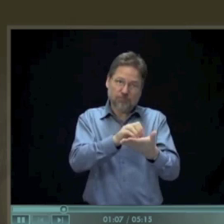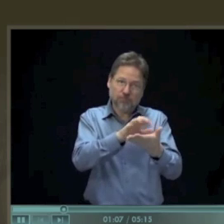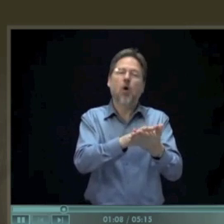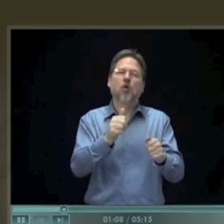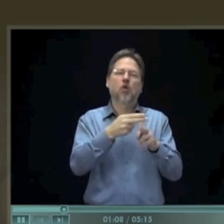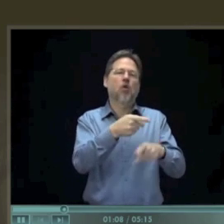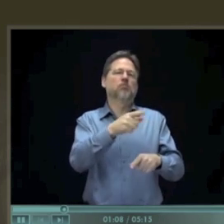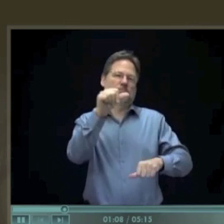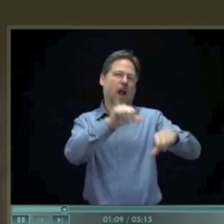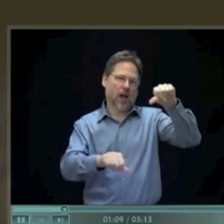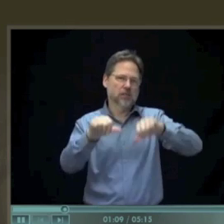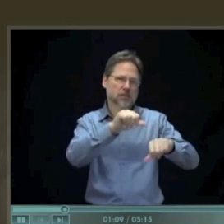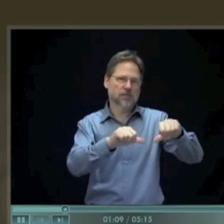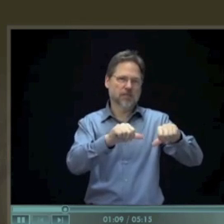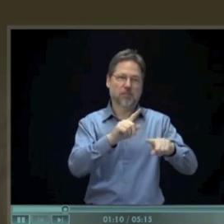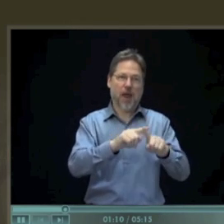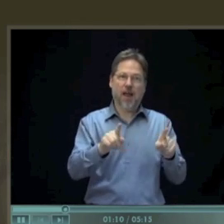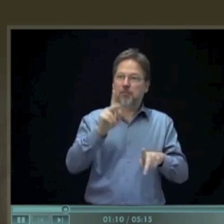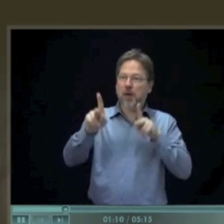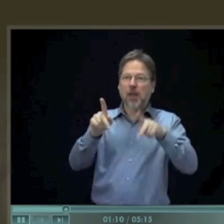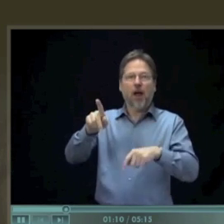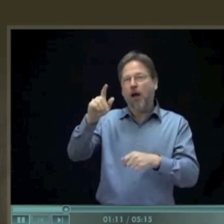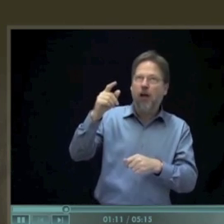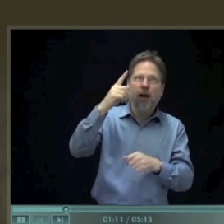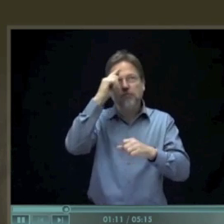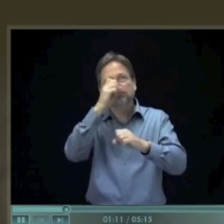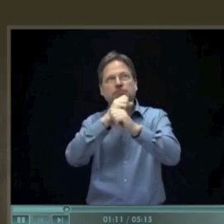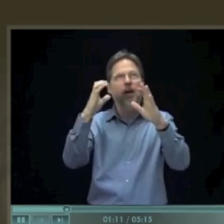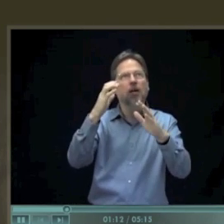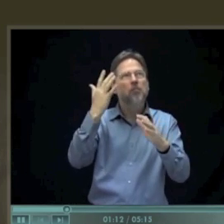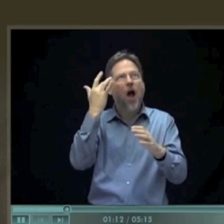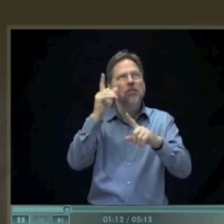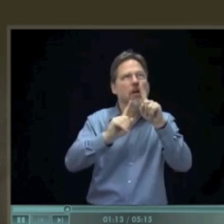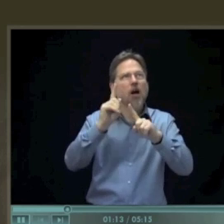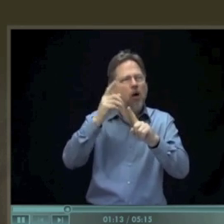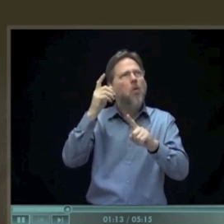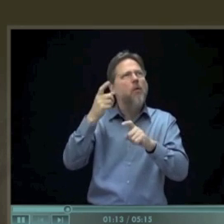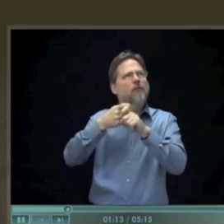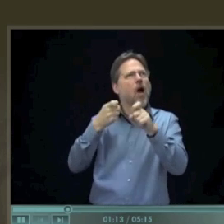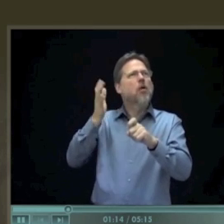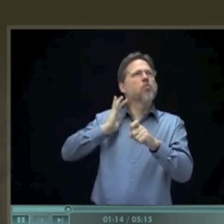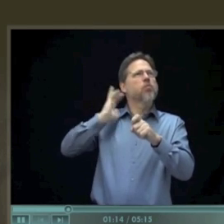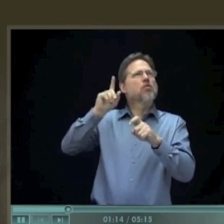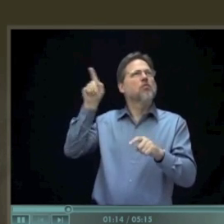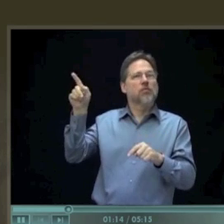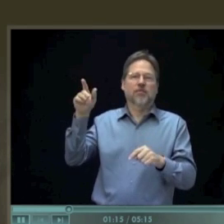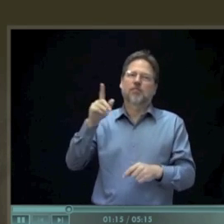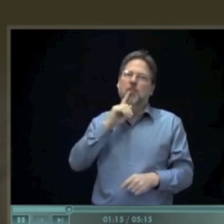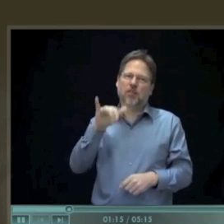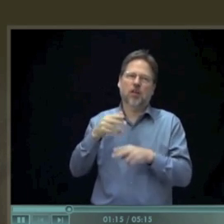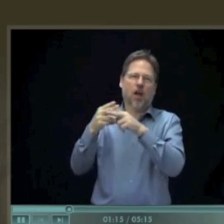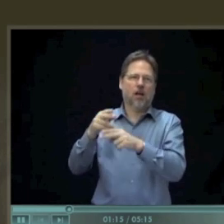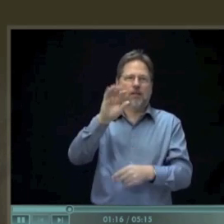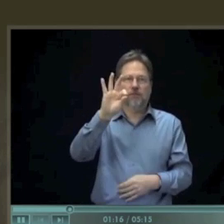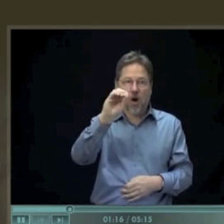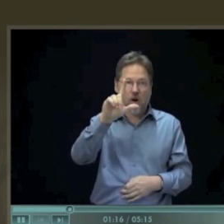one generation to another, but we do have to distinguish between that and pure scientific etymology.